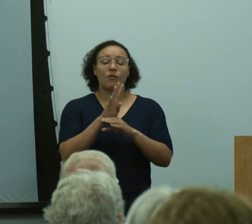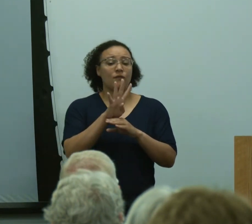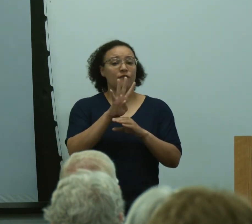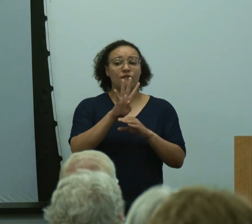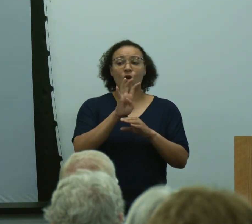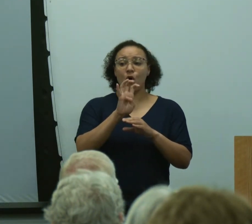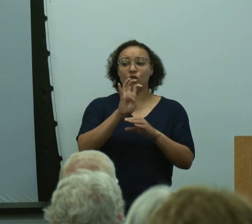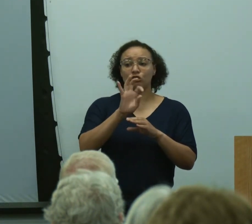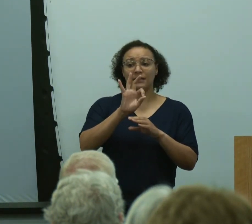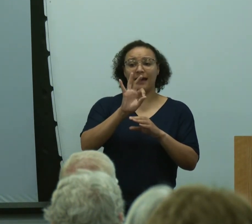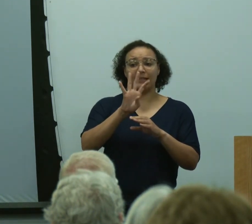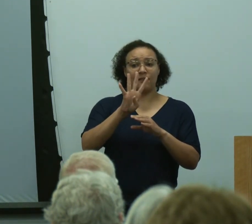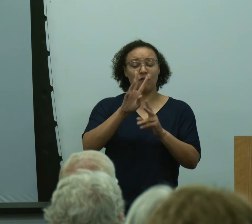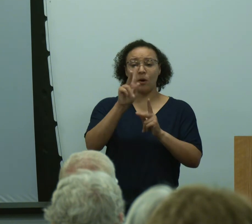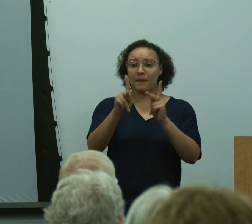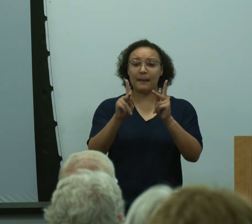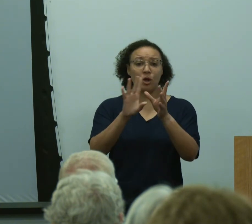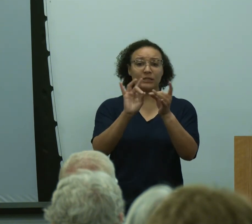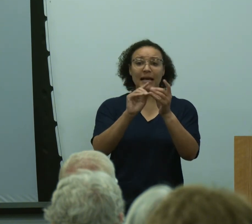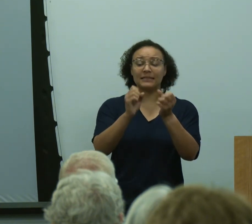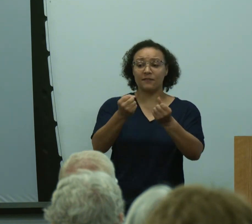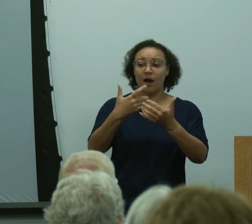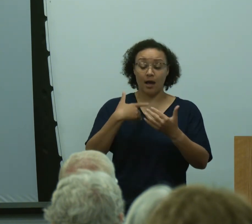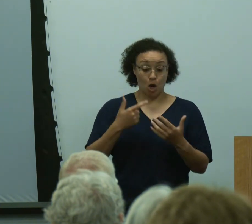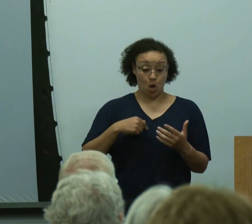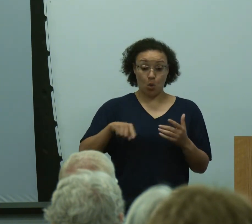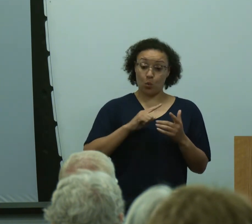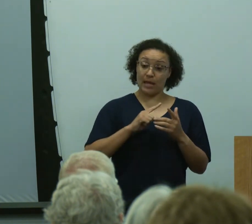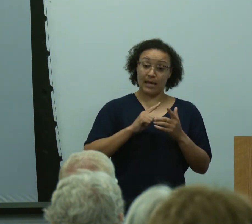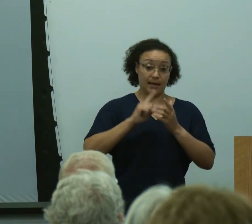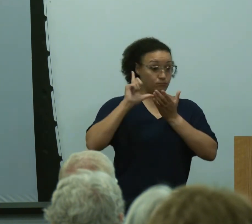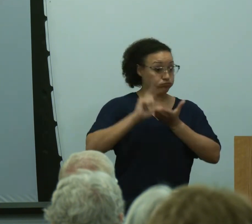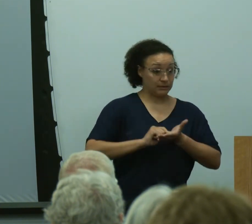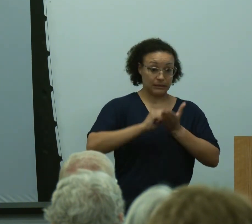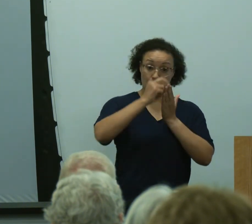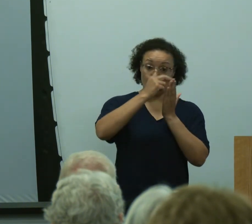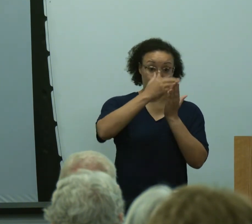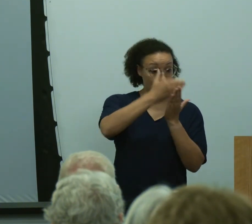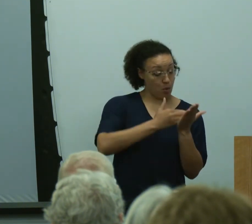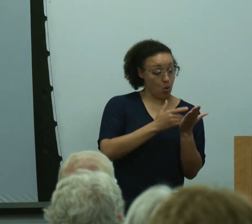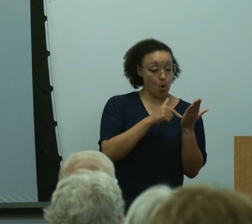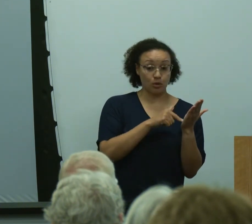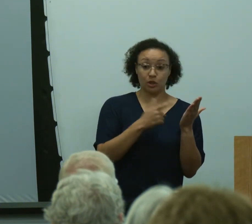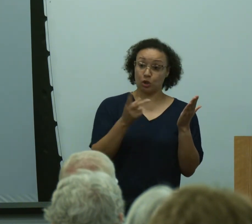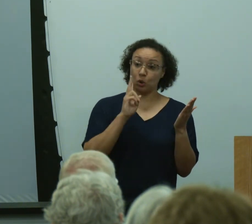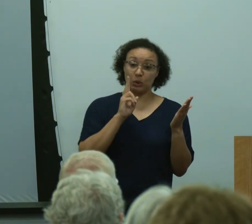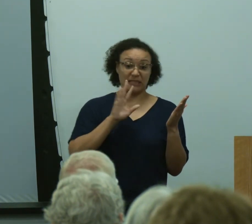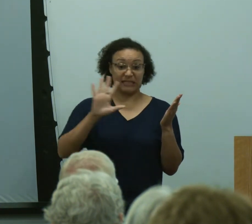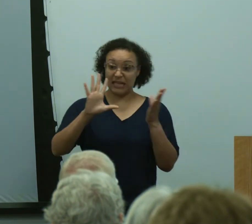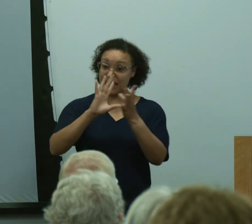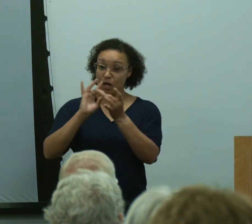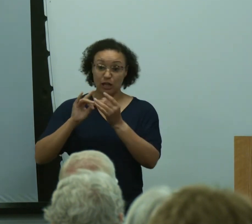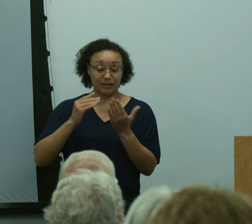citizens testified. We issued a report. If you want to see it, what the testimony was like, we have a website.